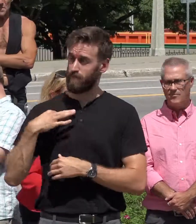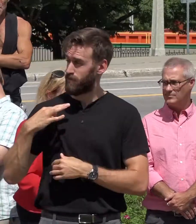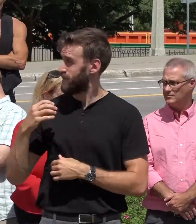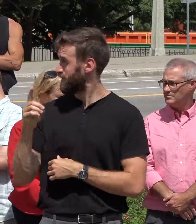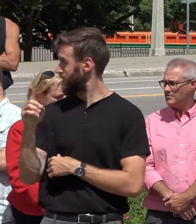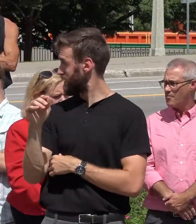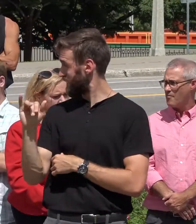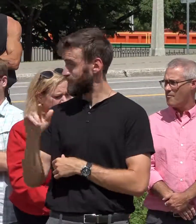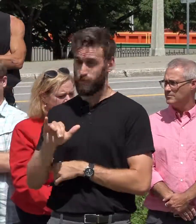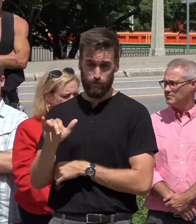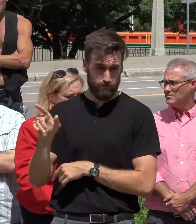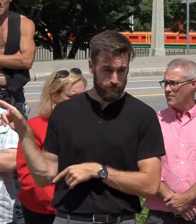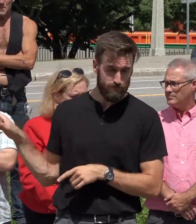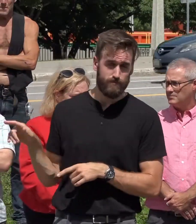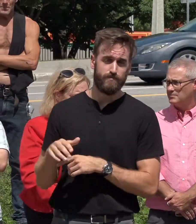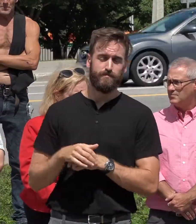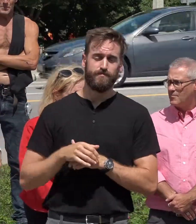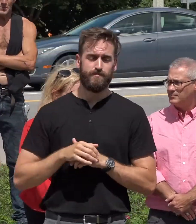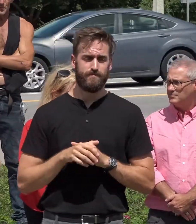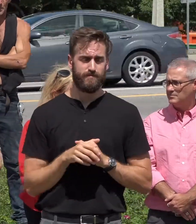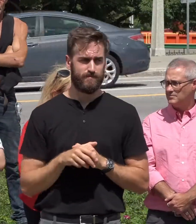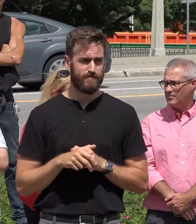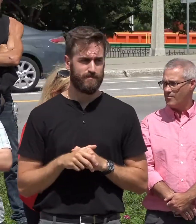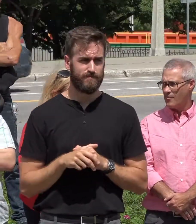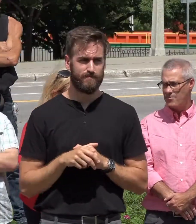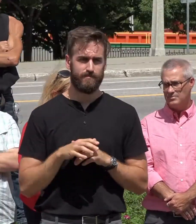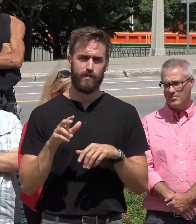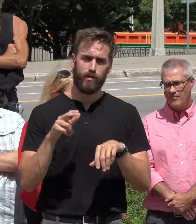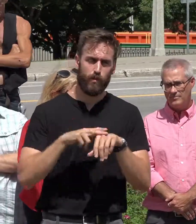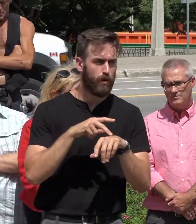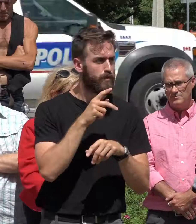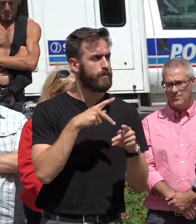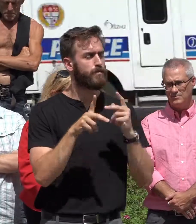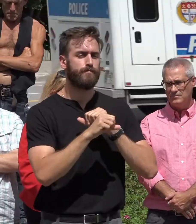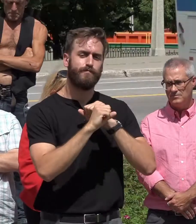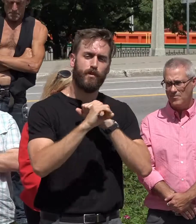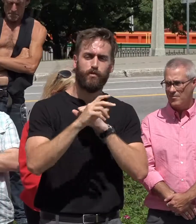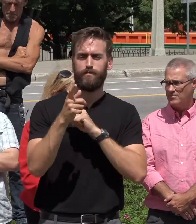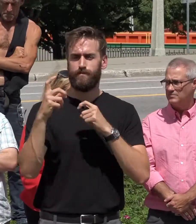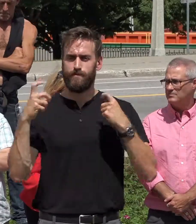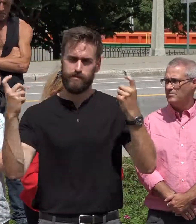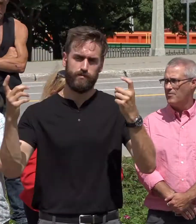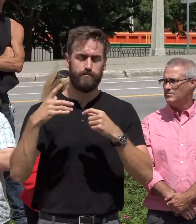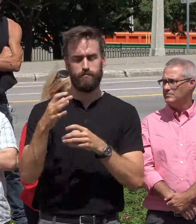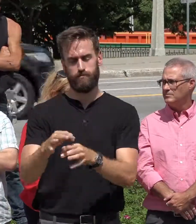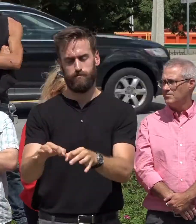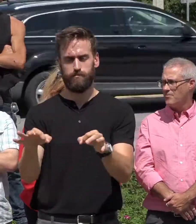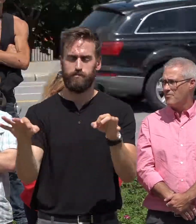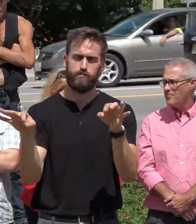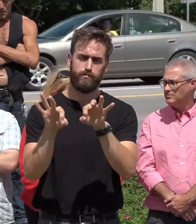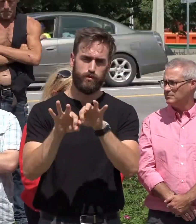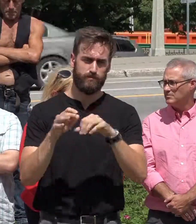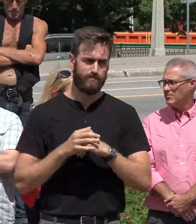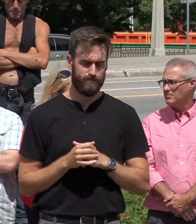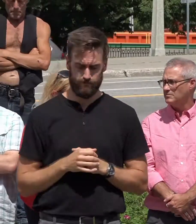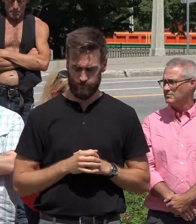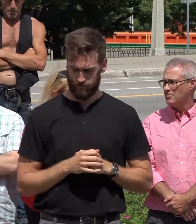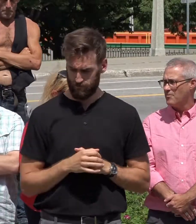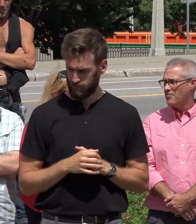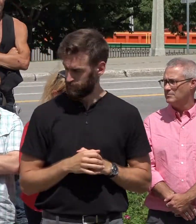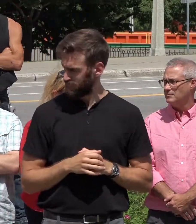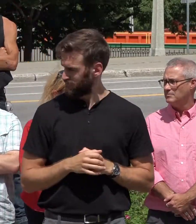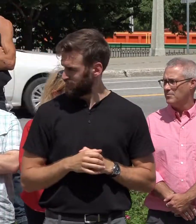as the chair, who's done a great job, and of course the sponsors of the festival who are so important. La fierté dans la capitale